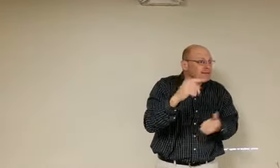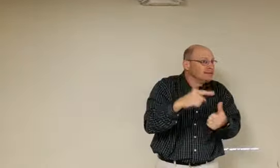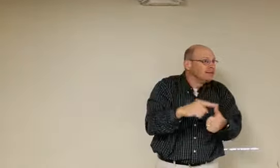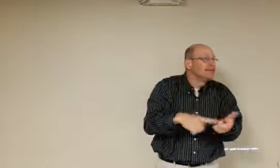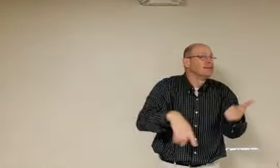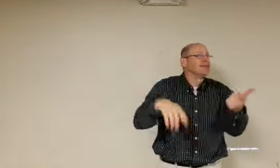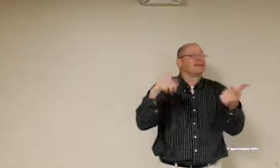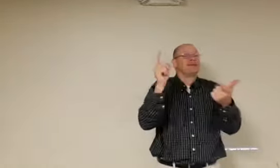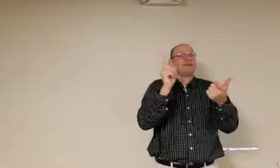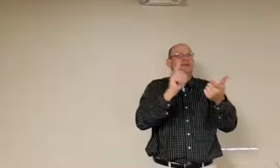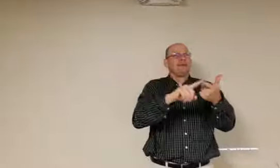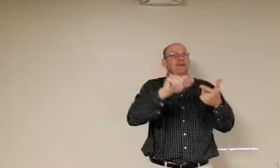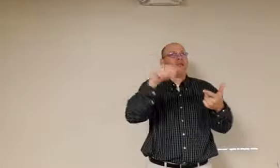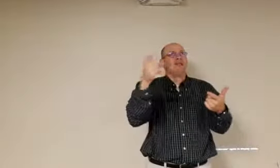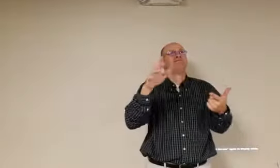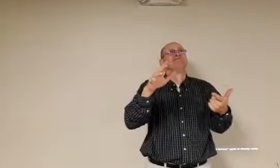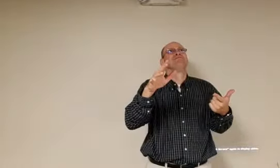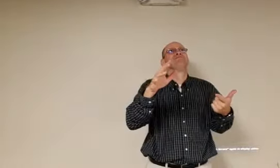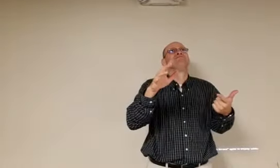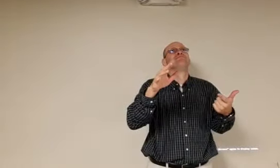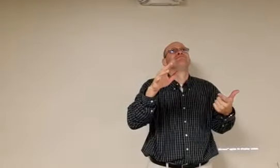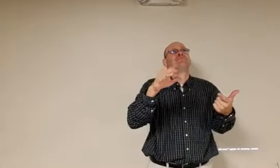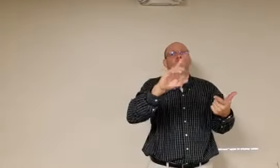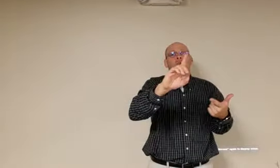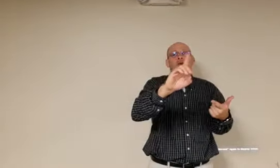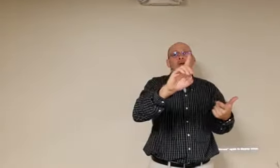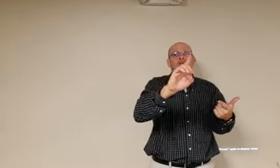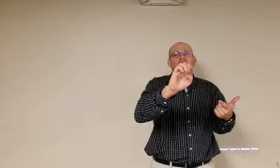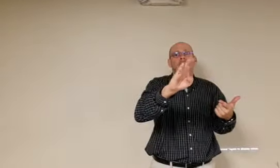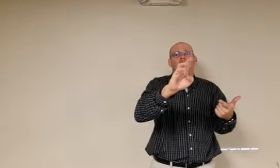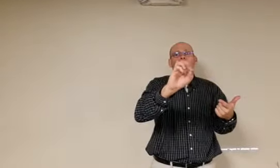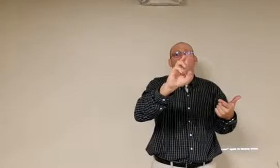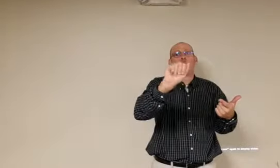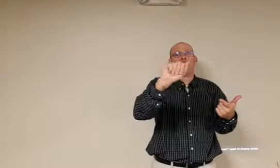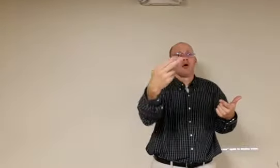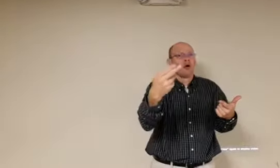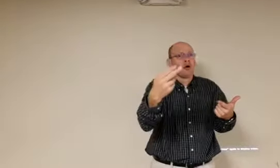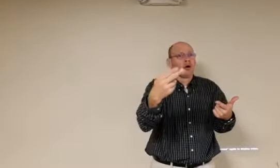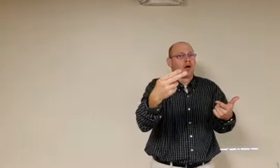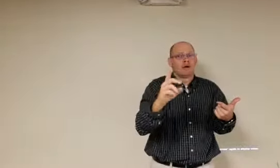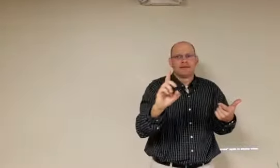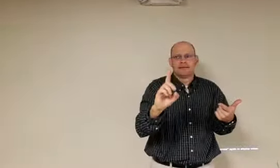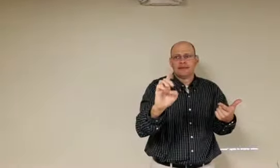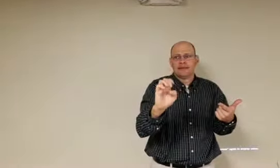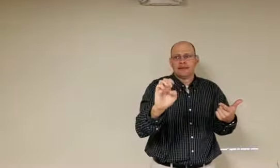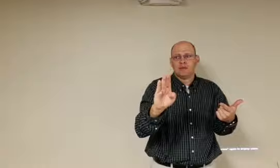So there would be someone like Gideon come in and defeat the army. There'd be